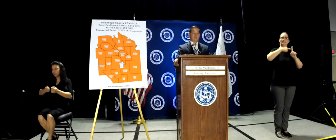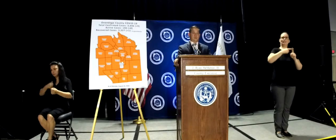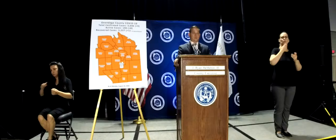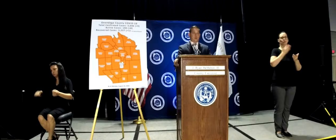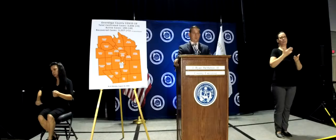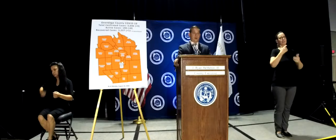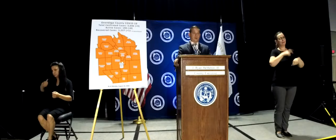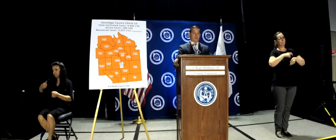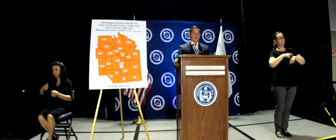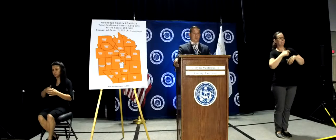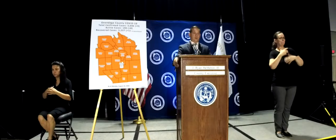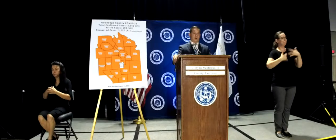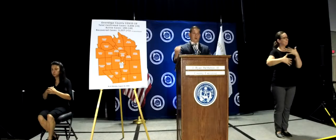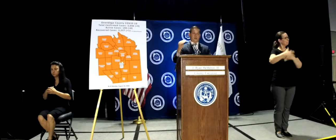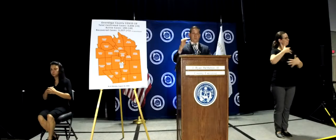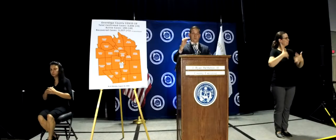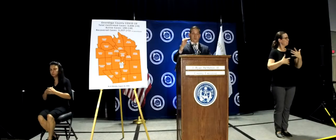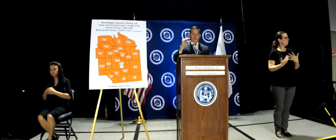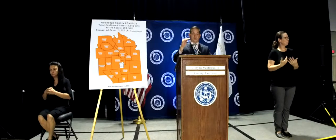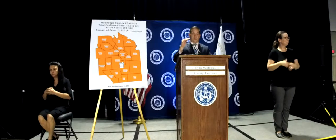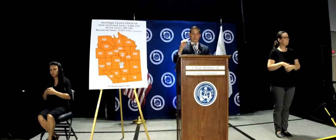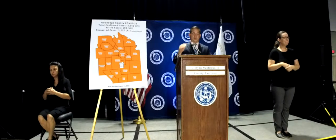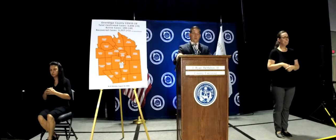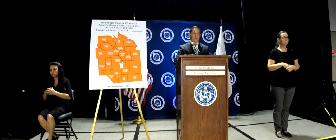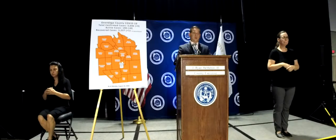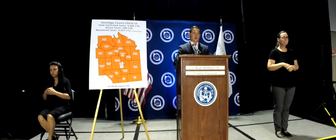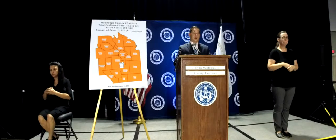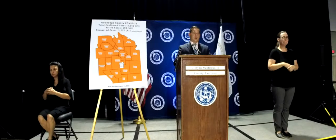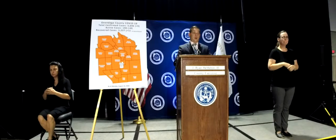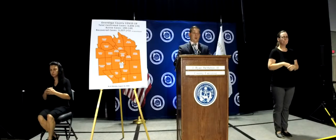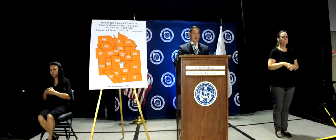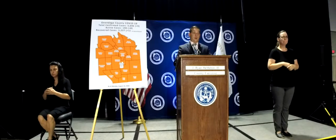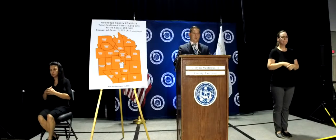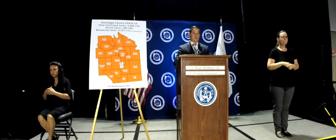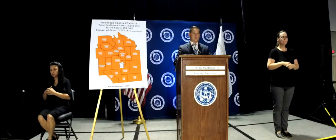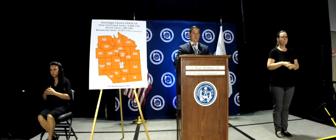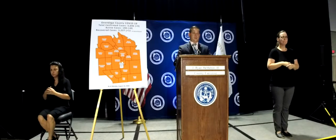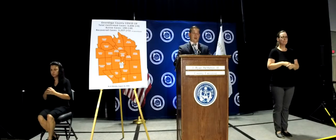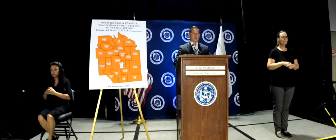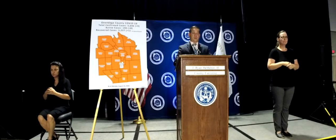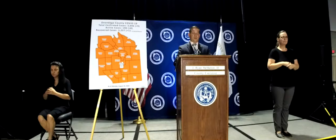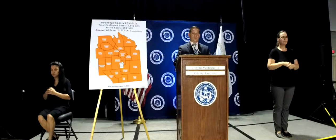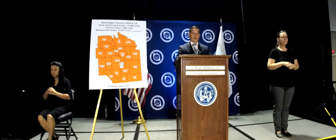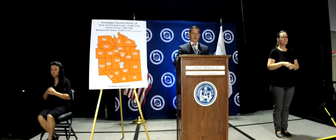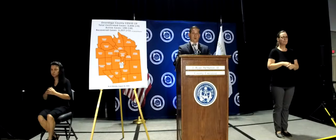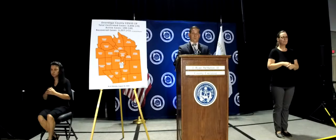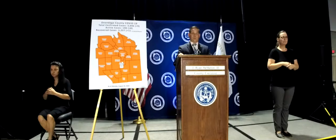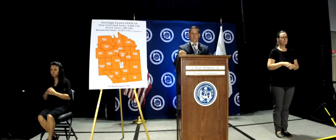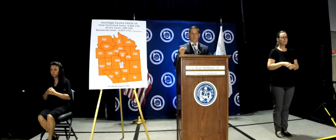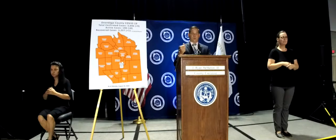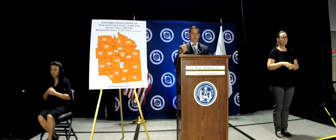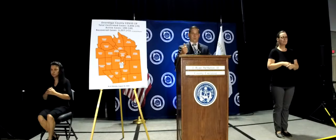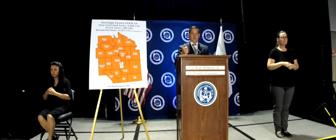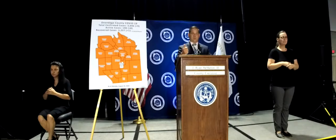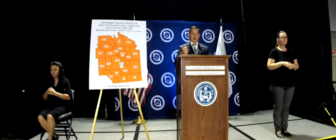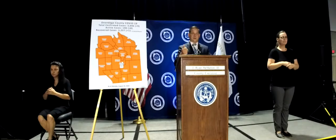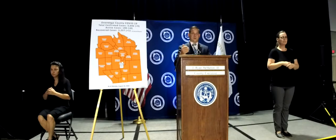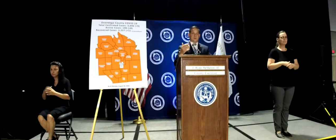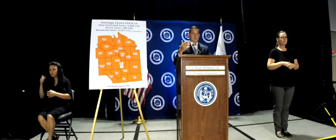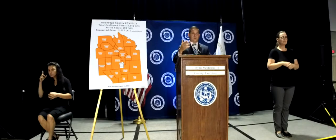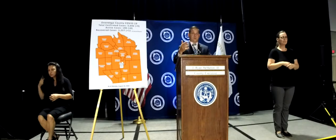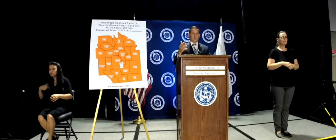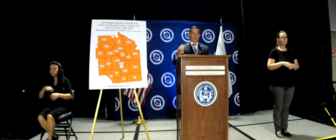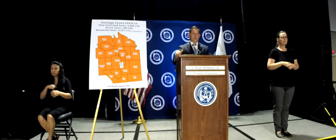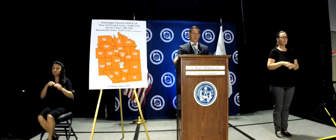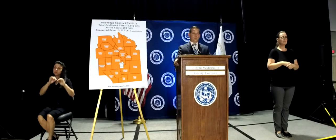of the concerns to public health, you're already in a position of strength. And essentially, how do we get stronger? We know the best